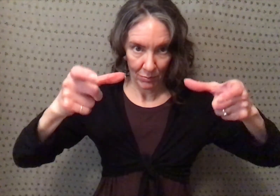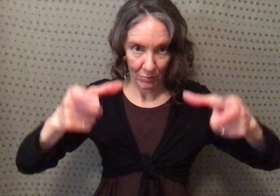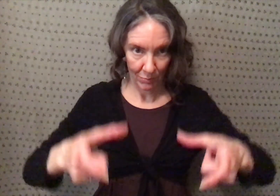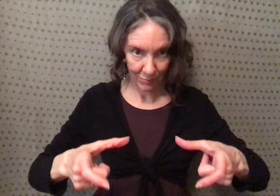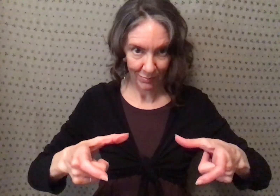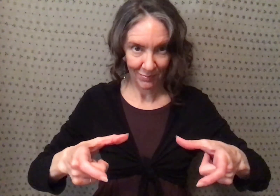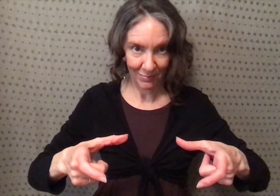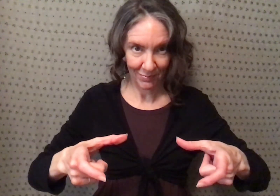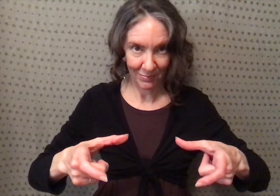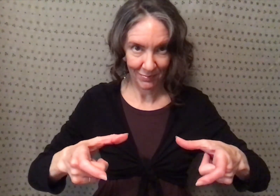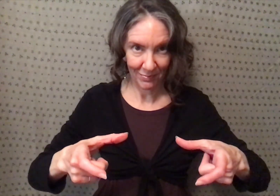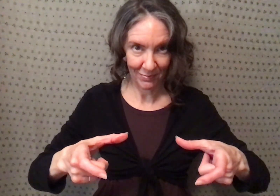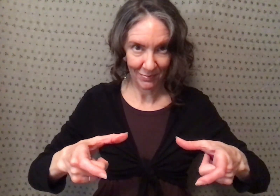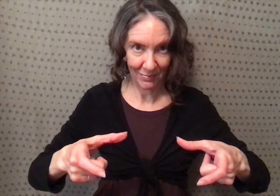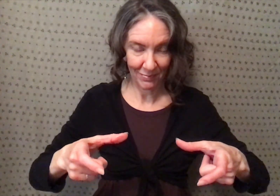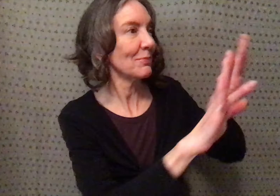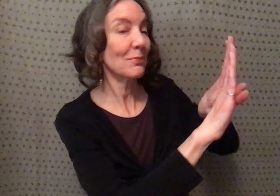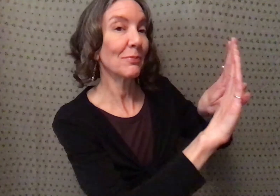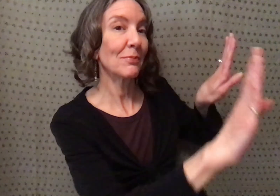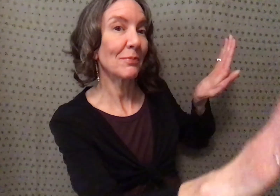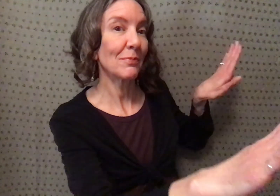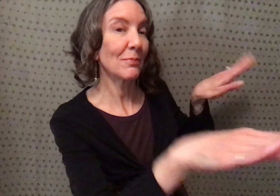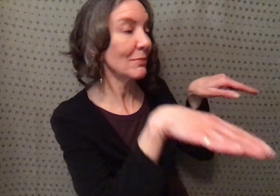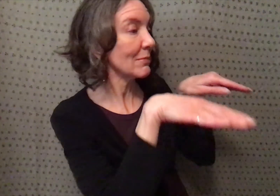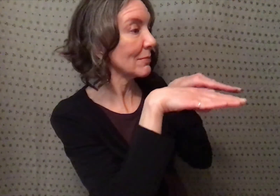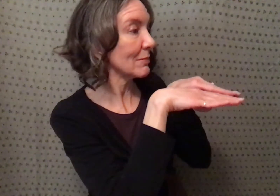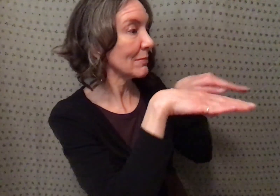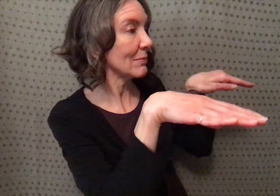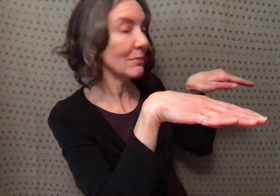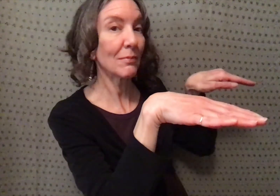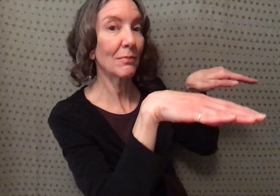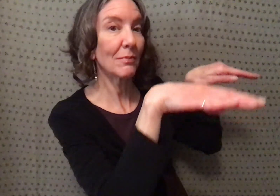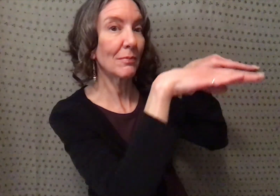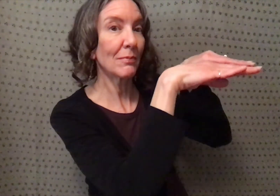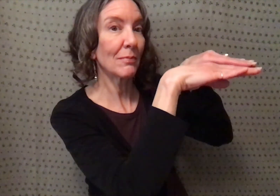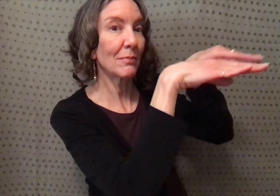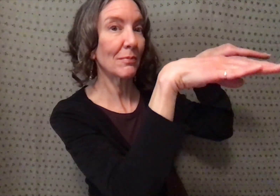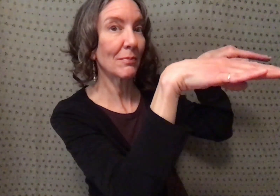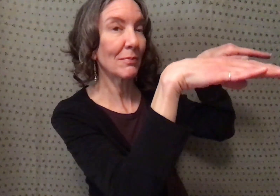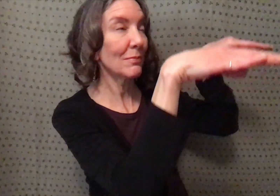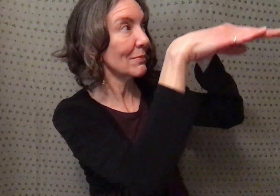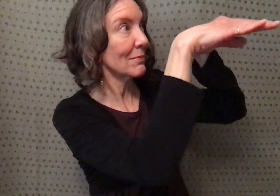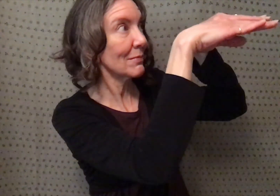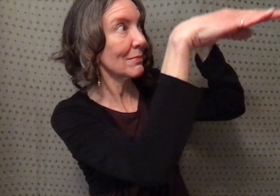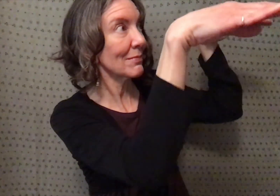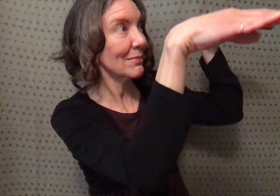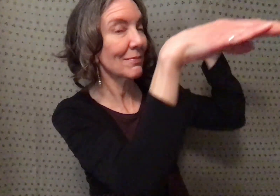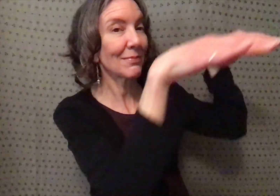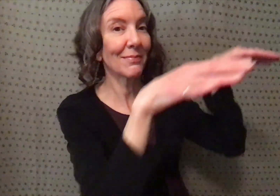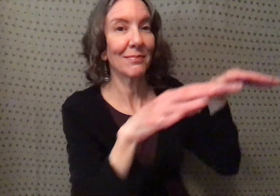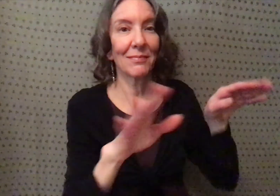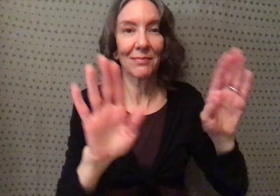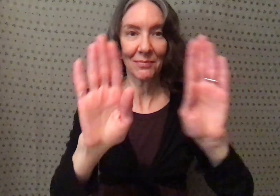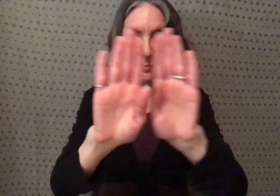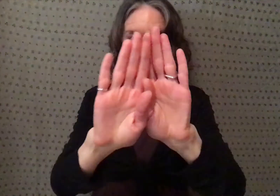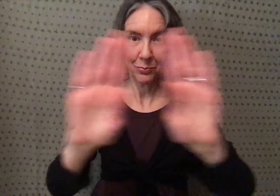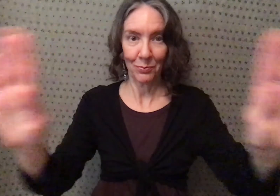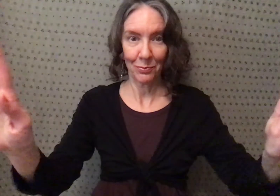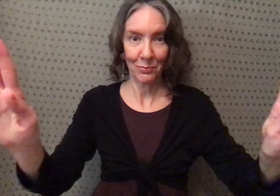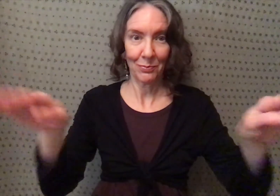a bent L classifier. For shelving, sign wall and then show the number of shelves.